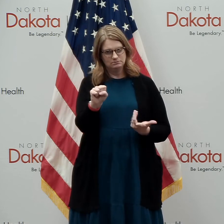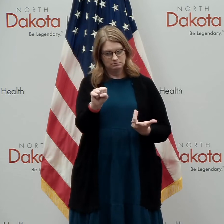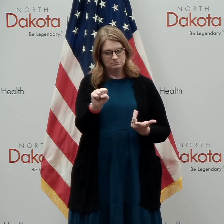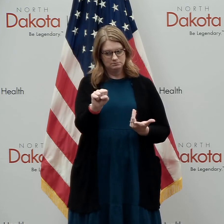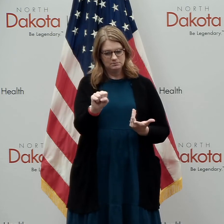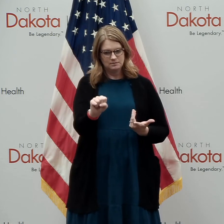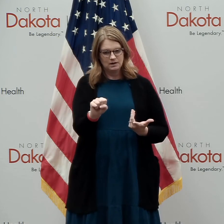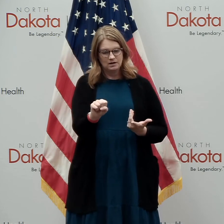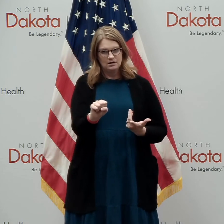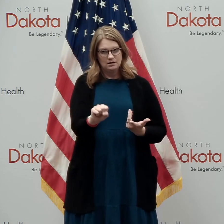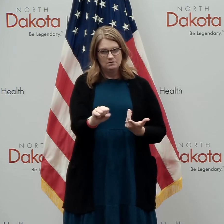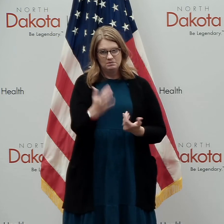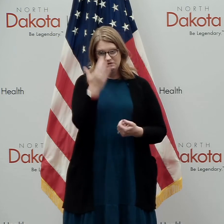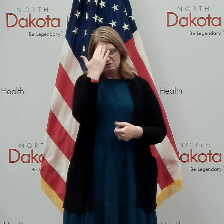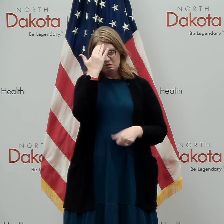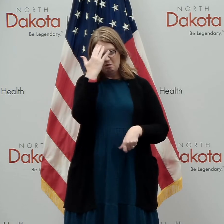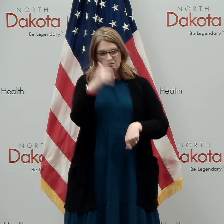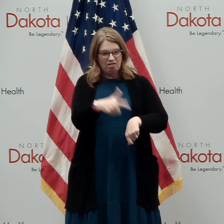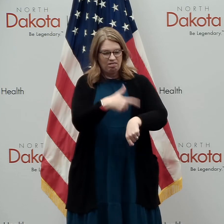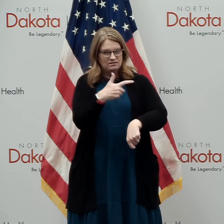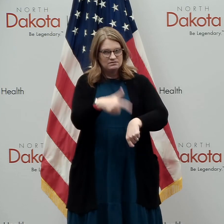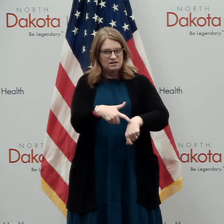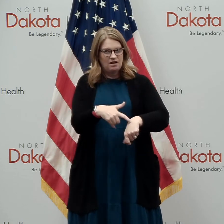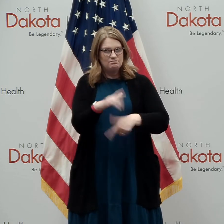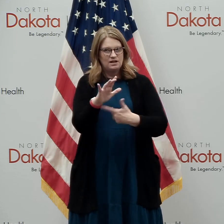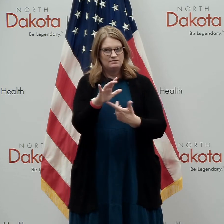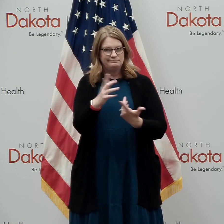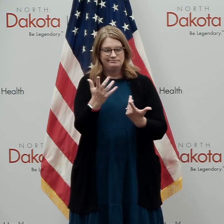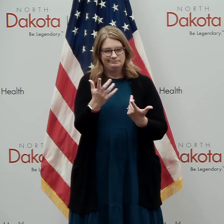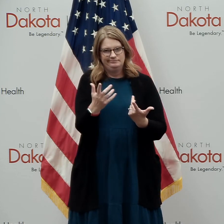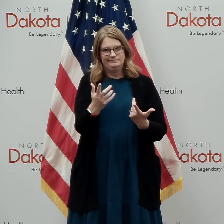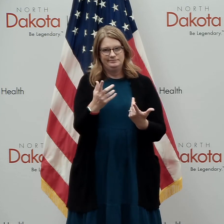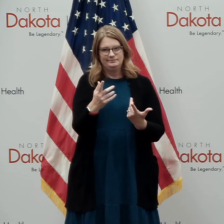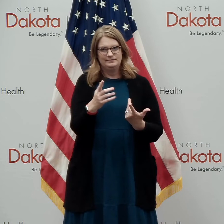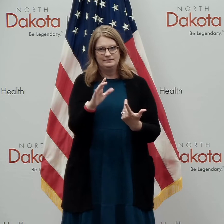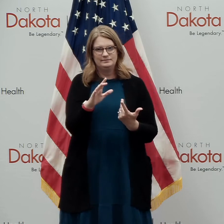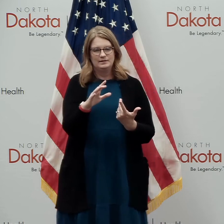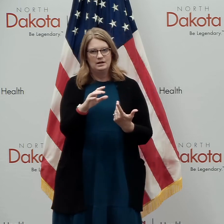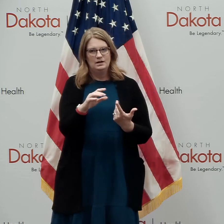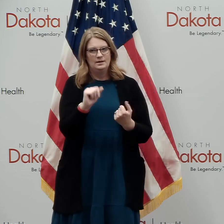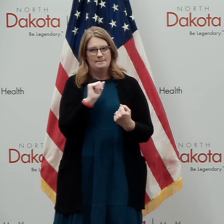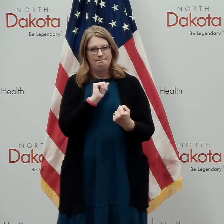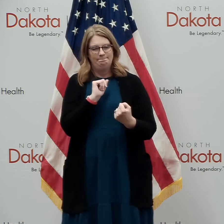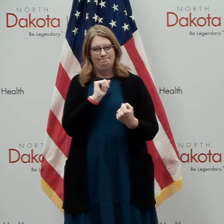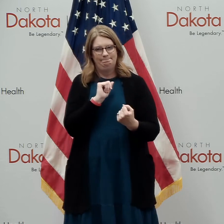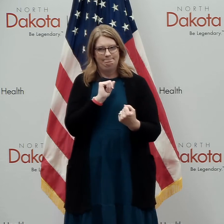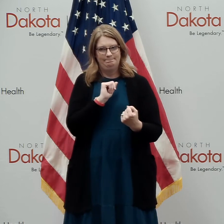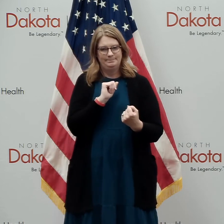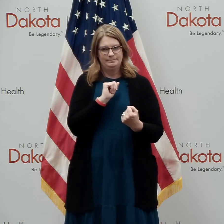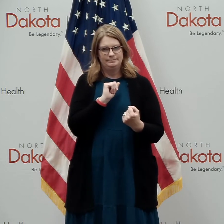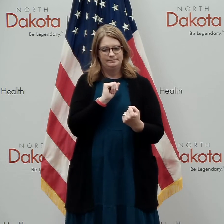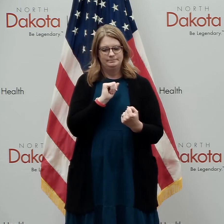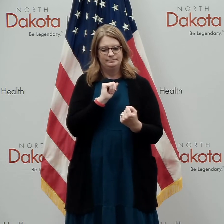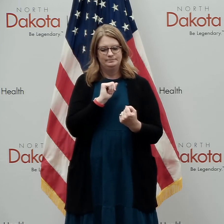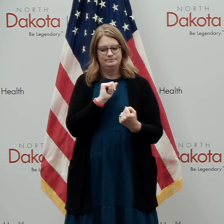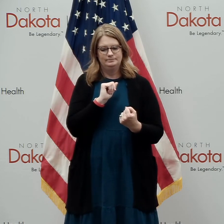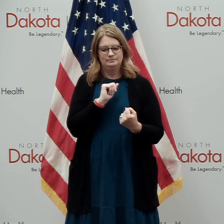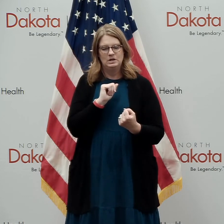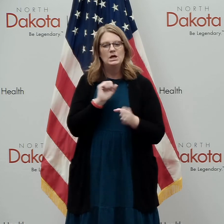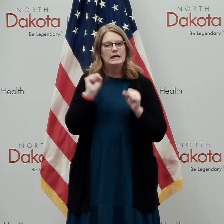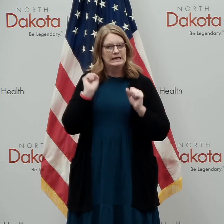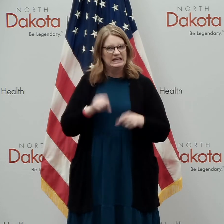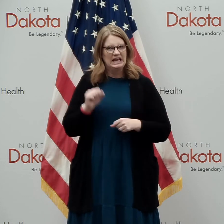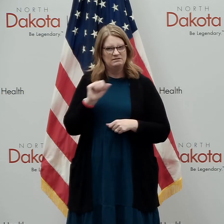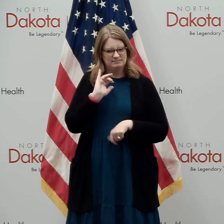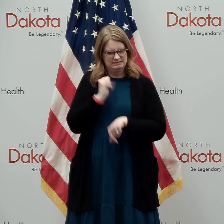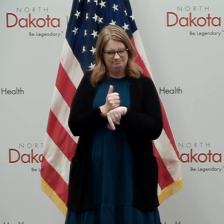that contact tracing is, well, we've been able to bring automation in terms of the back end, in terms of an IT system to be able to record